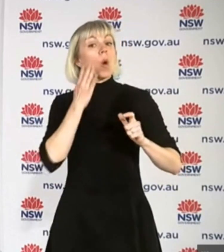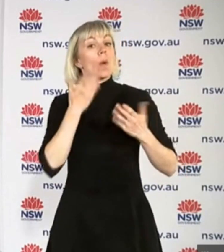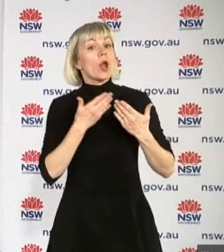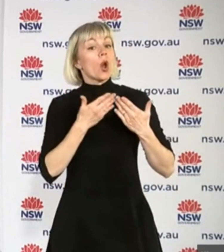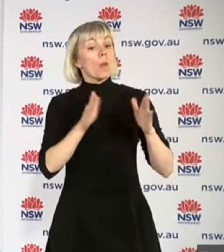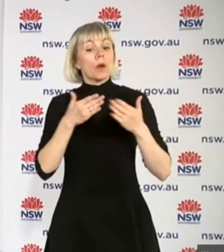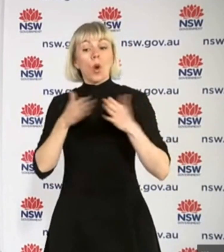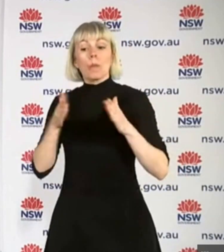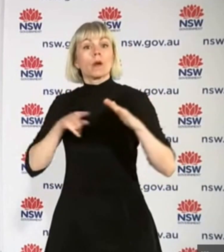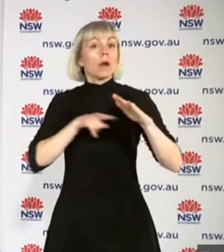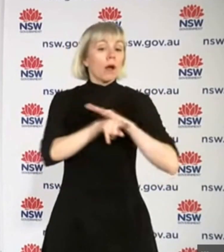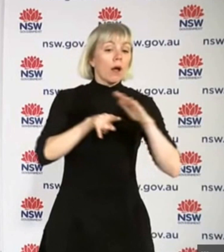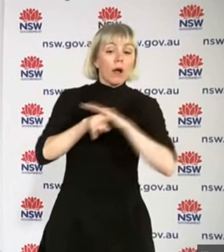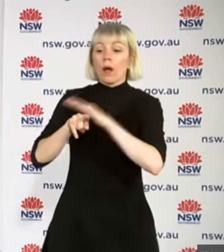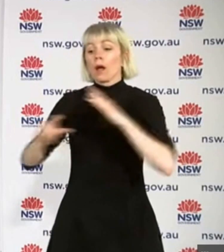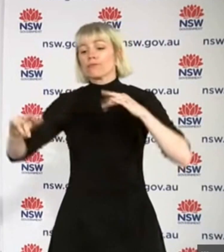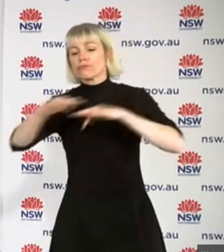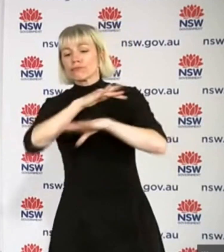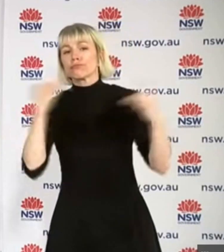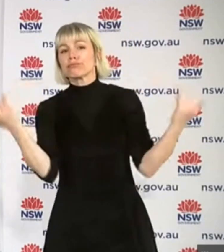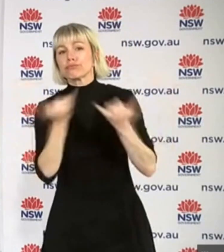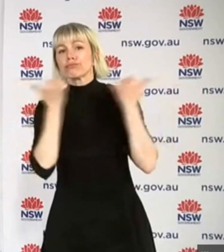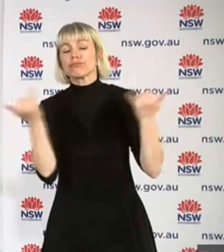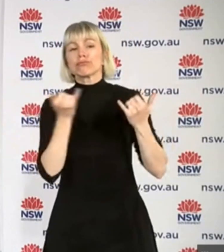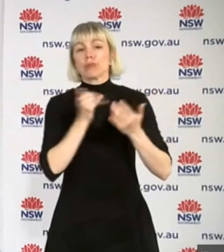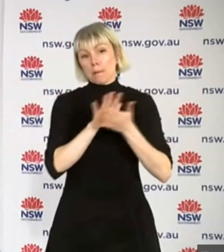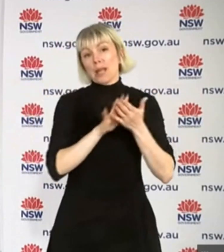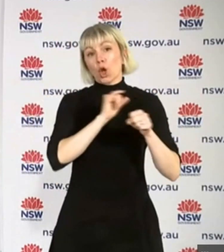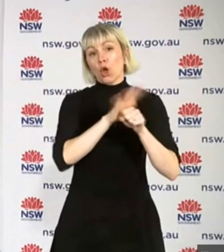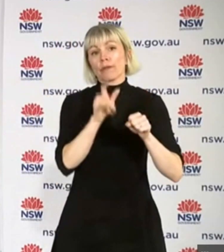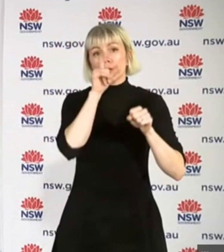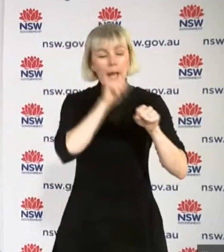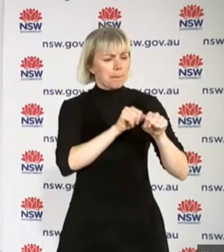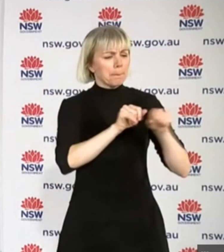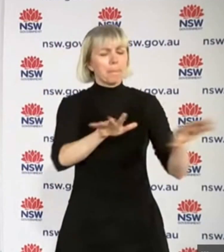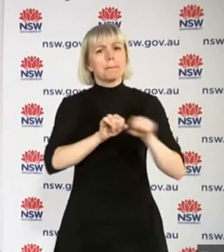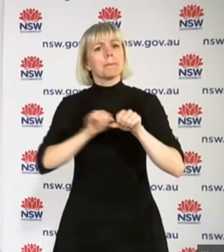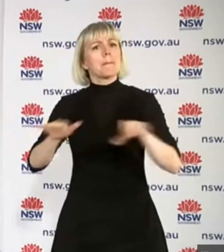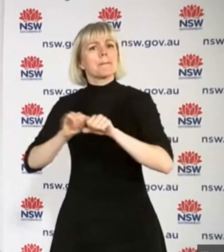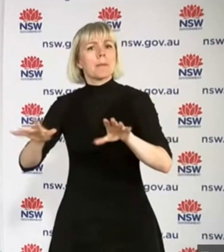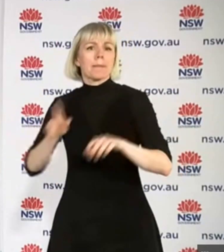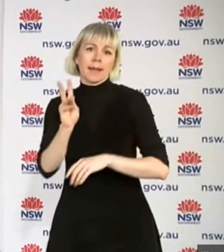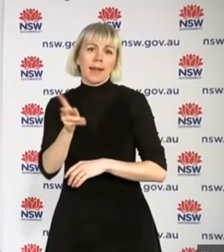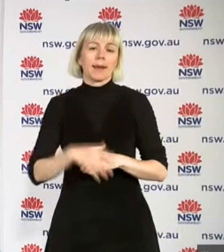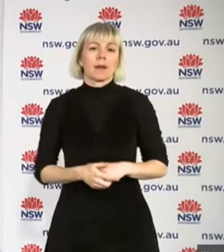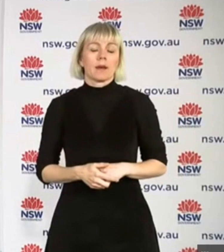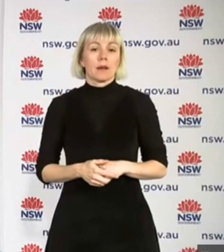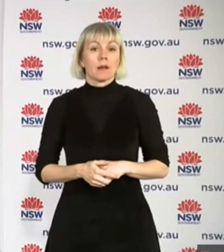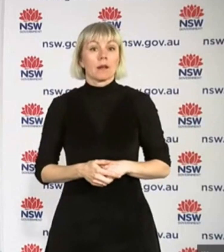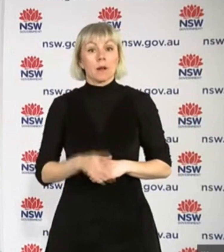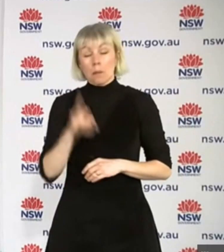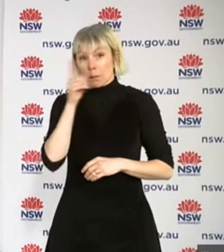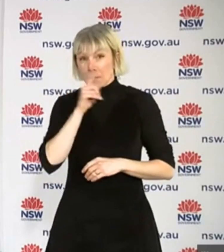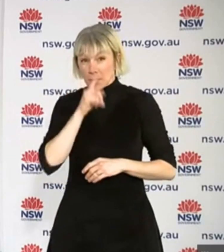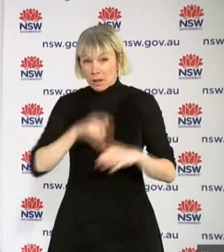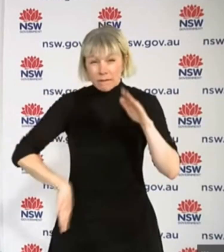the chance of the virus spreading is far greater, and it doesn't mean vulnerable people who are completely vaccinated are completely immune. And we've just got to think